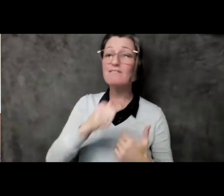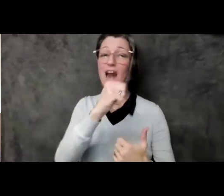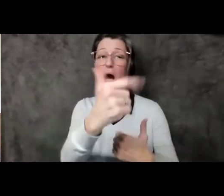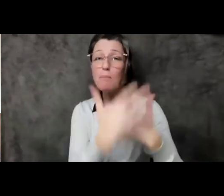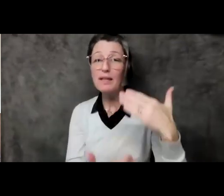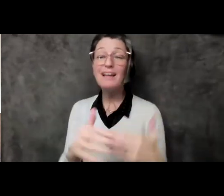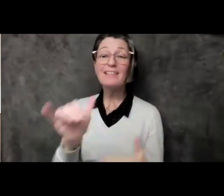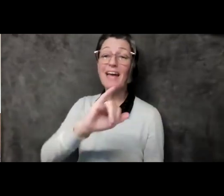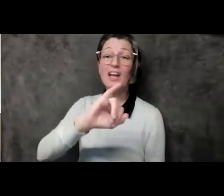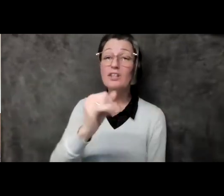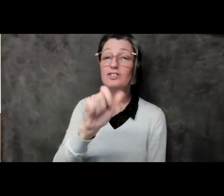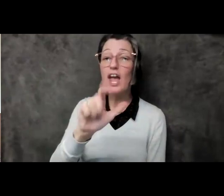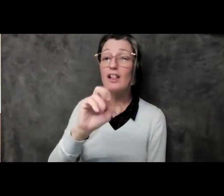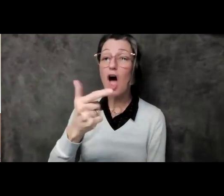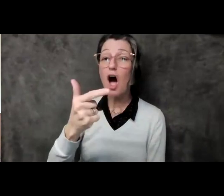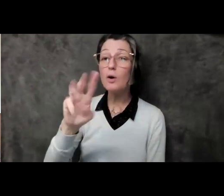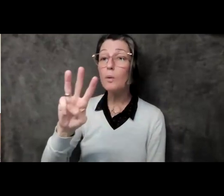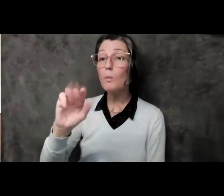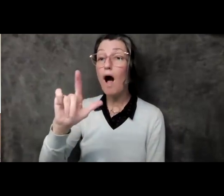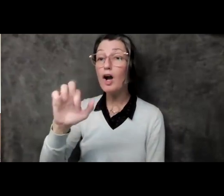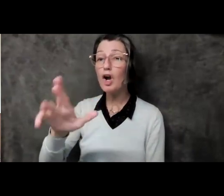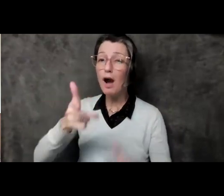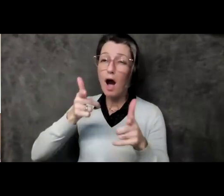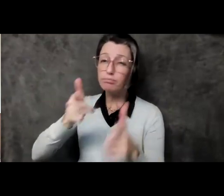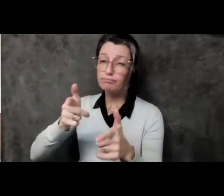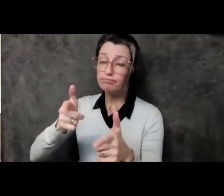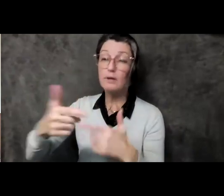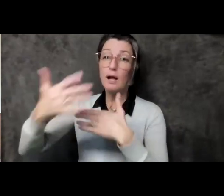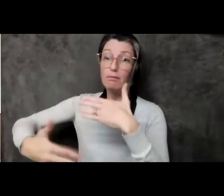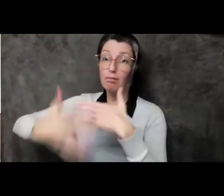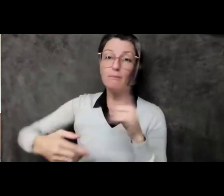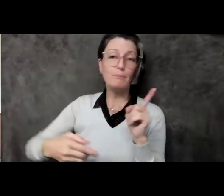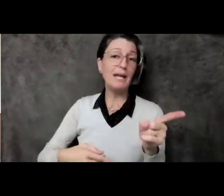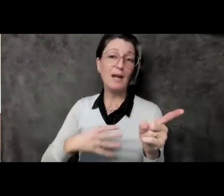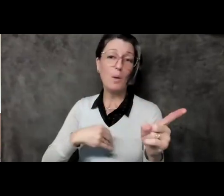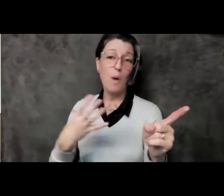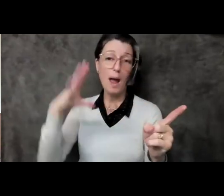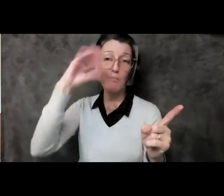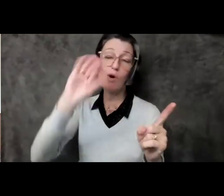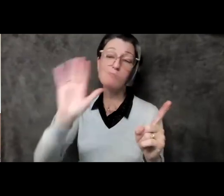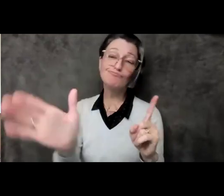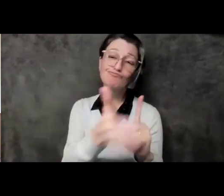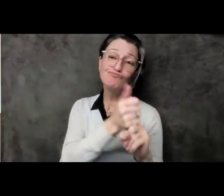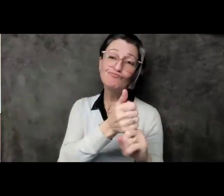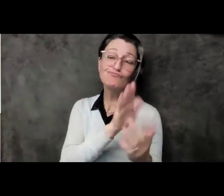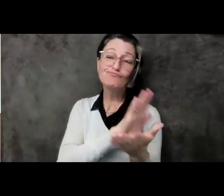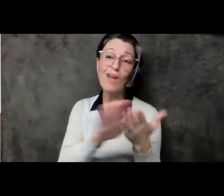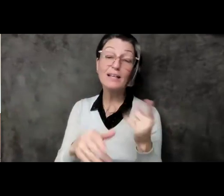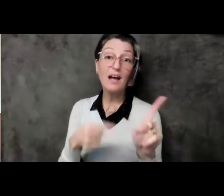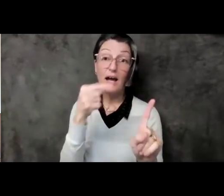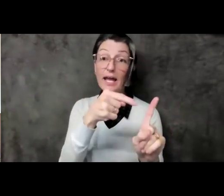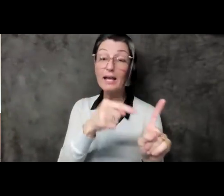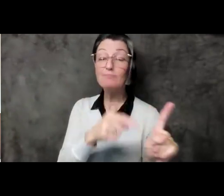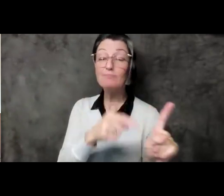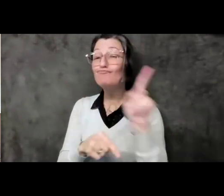Jaylon Walker. And oh, look, what a surprise. Now they're showing a photo of the white boy suspect at a Trump rally and reports